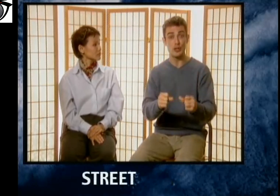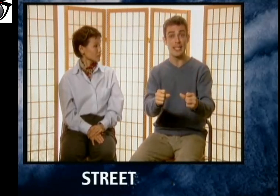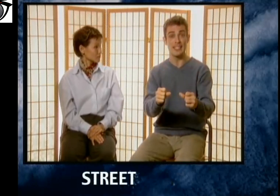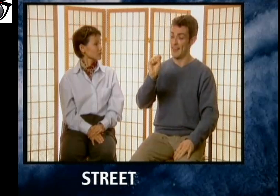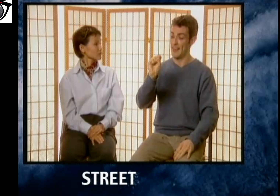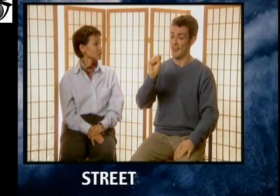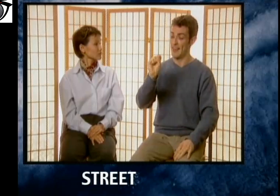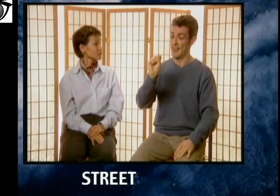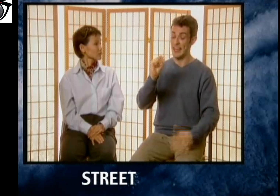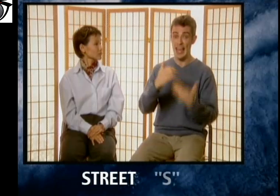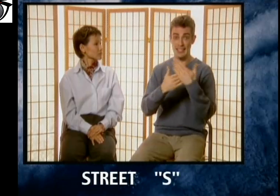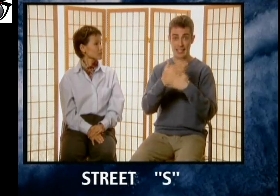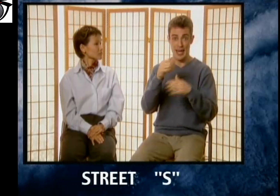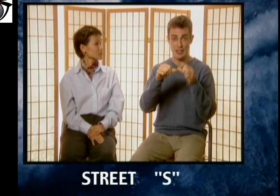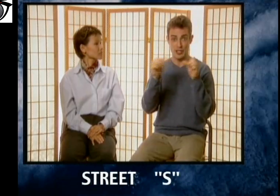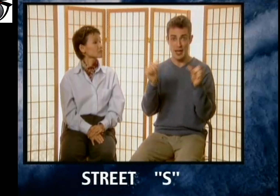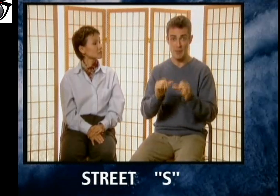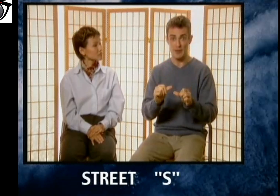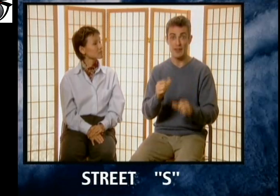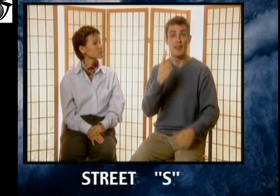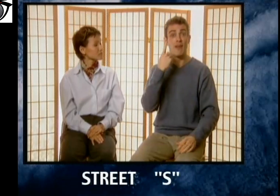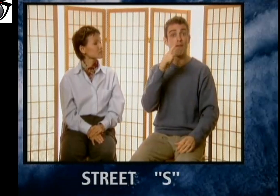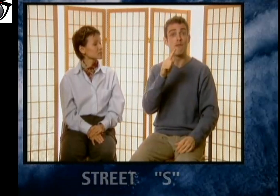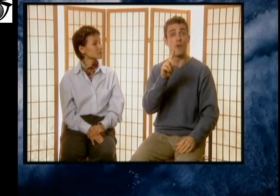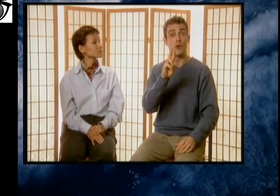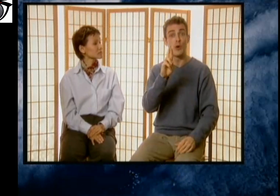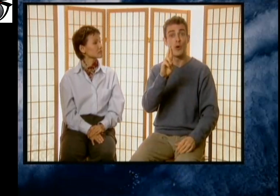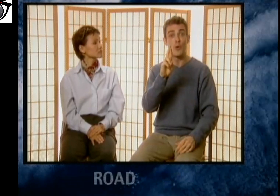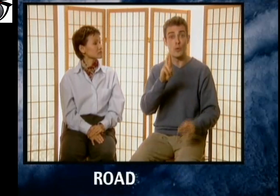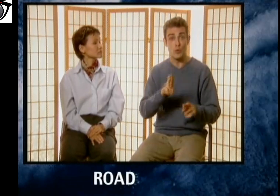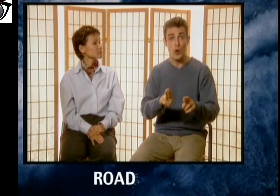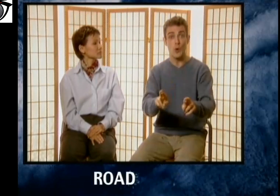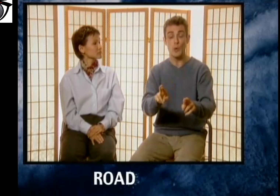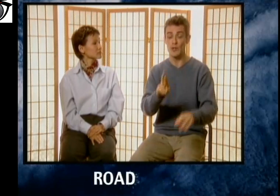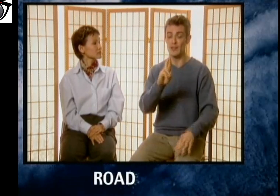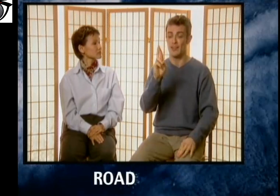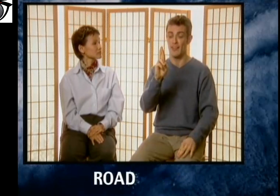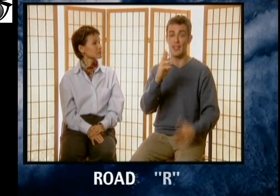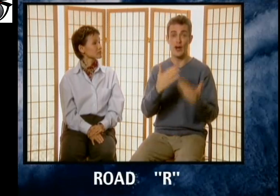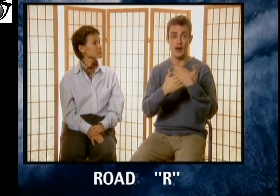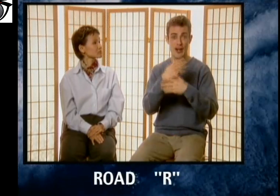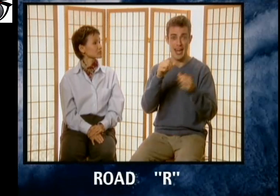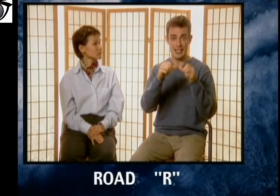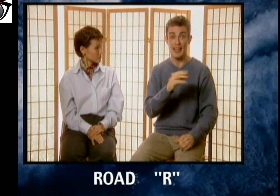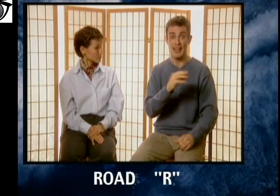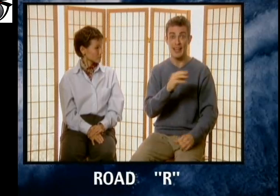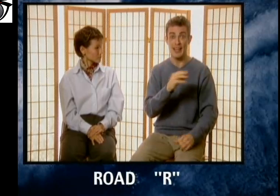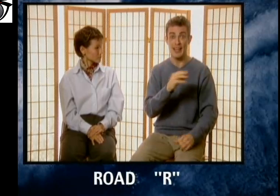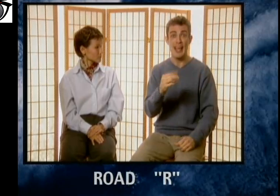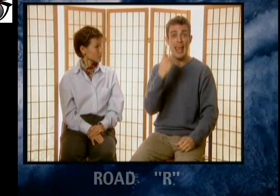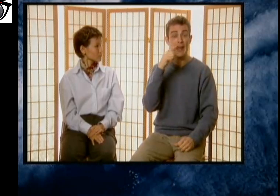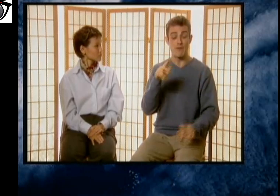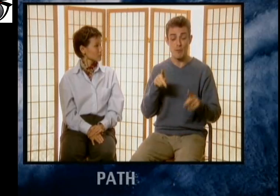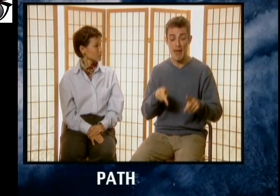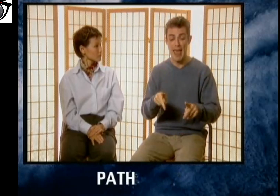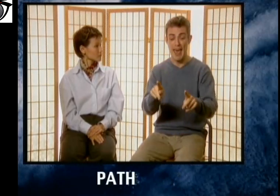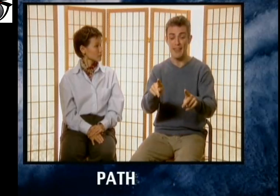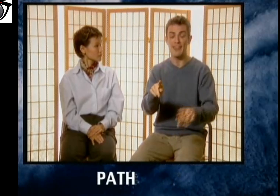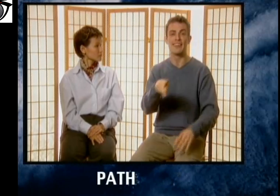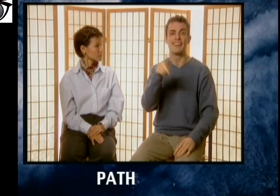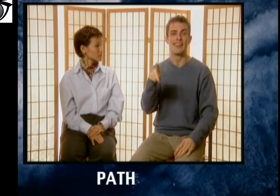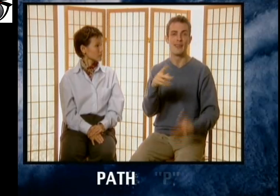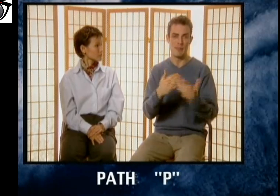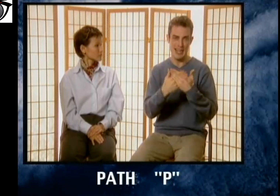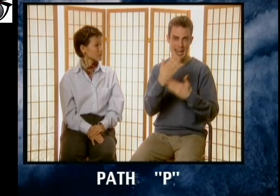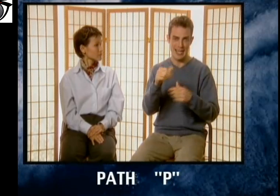For street, the S hand shape. For road, the R hand shape. And for